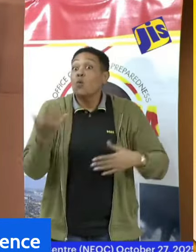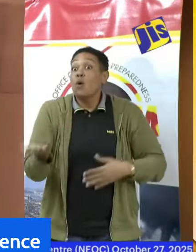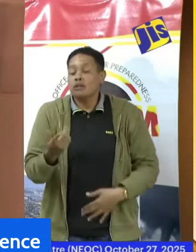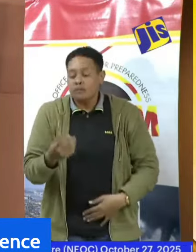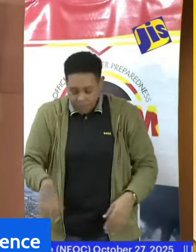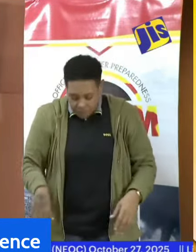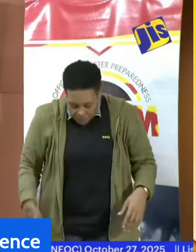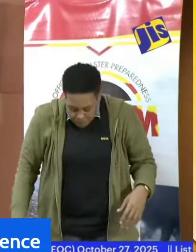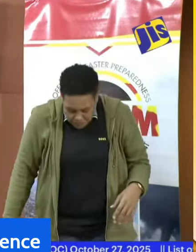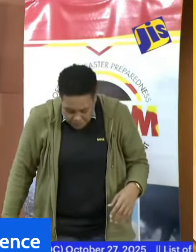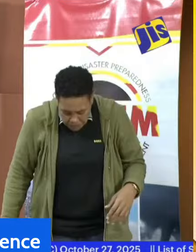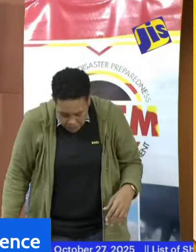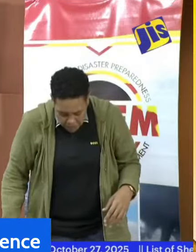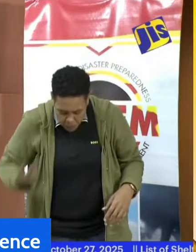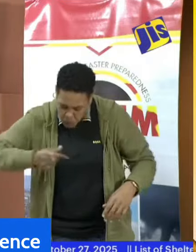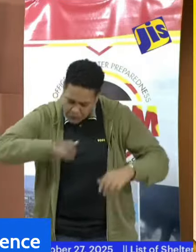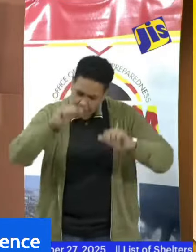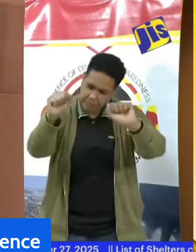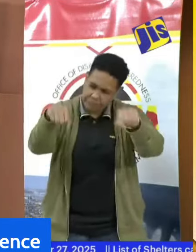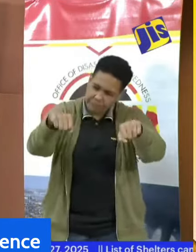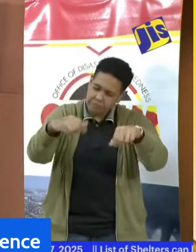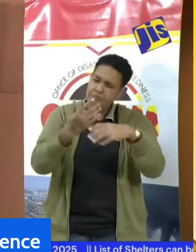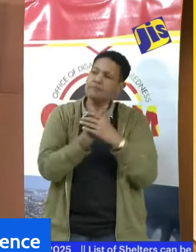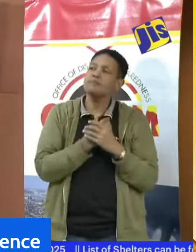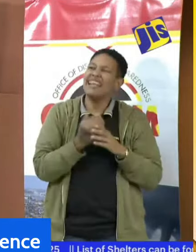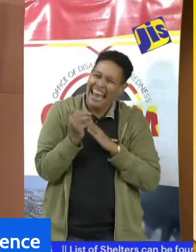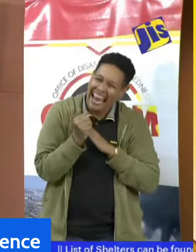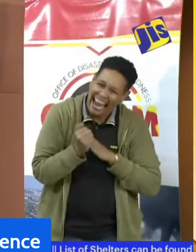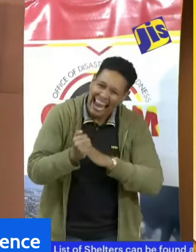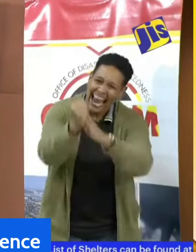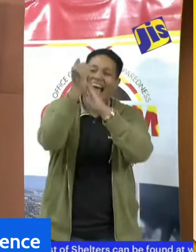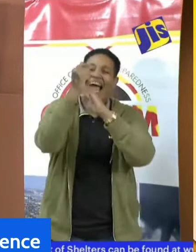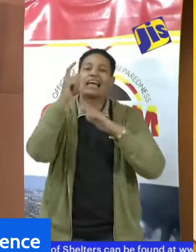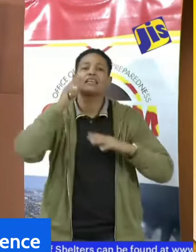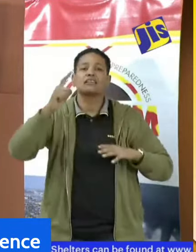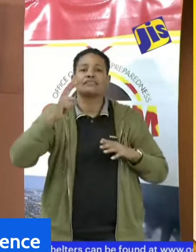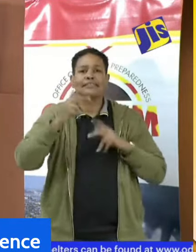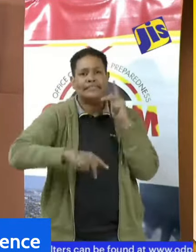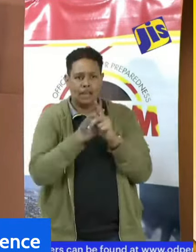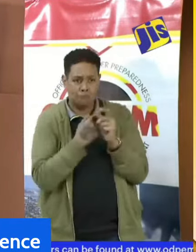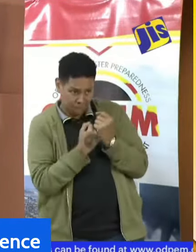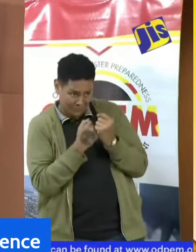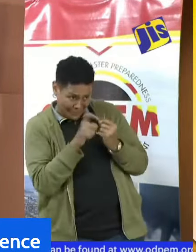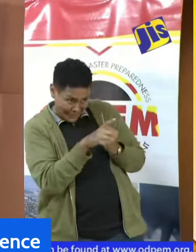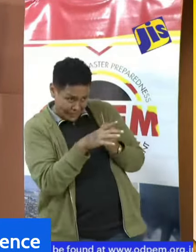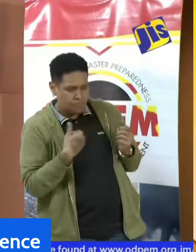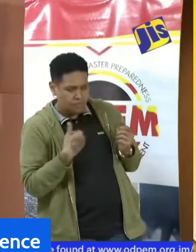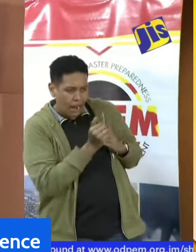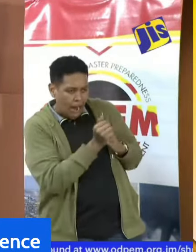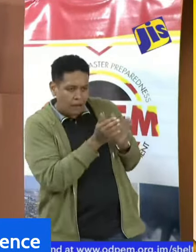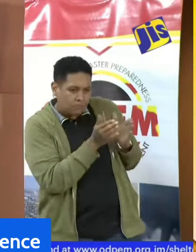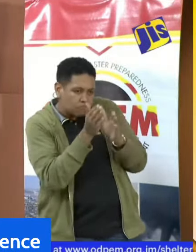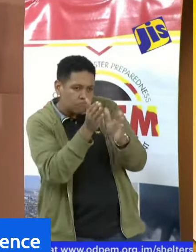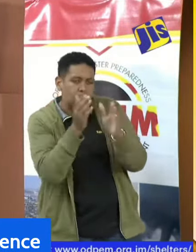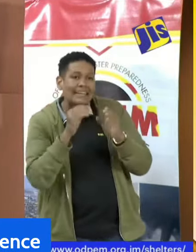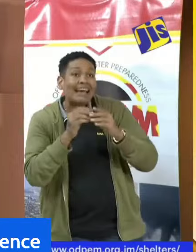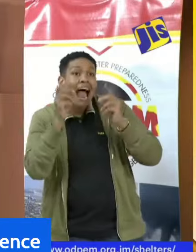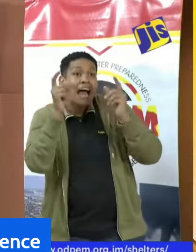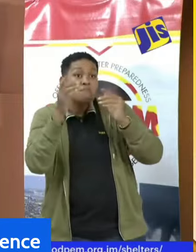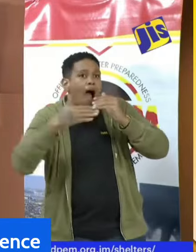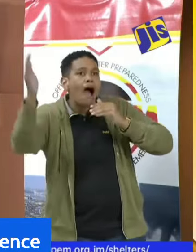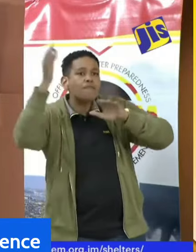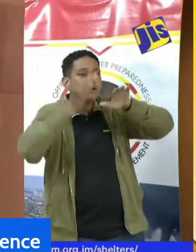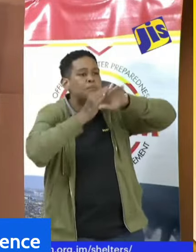that we are able to guide the type of support that may be needed in the immediate